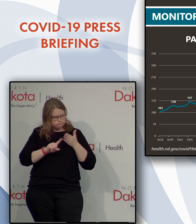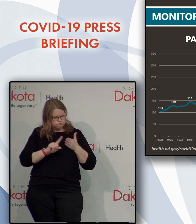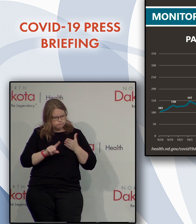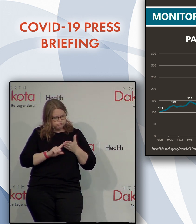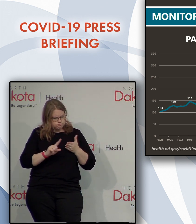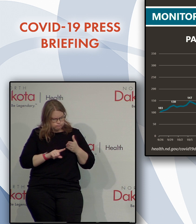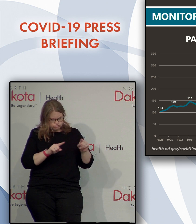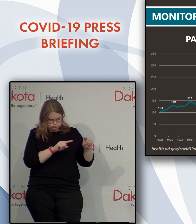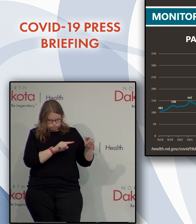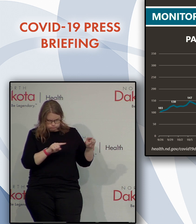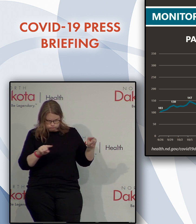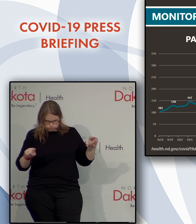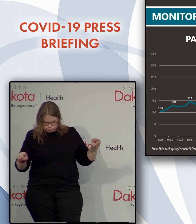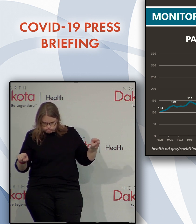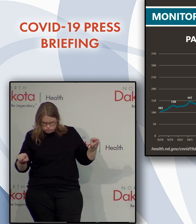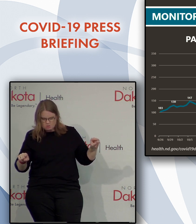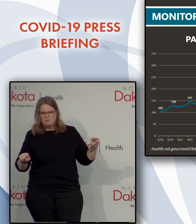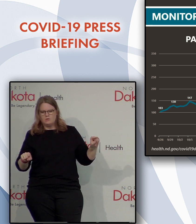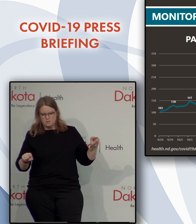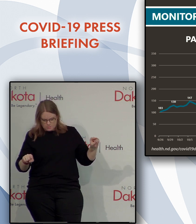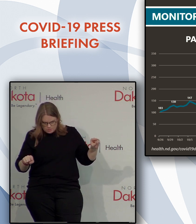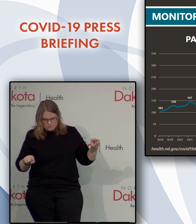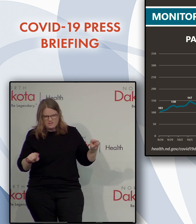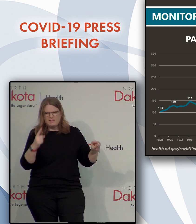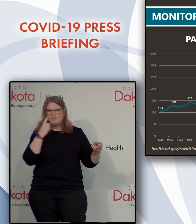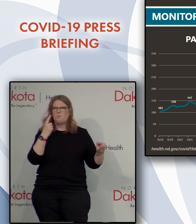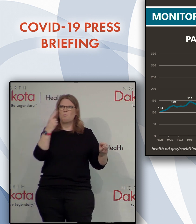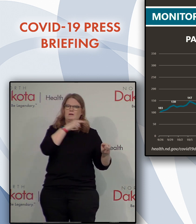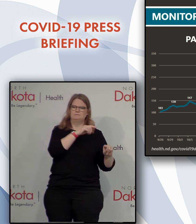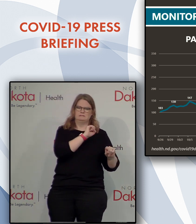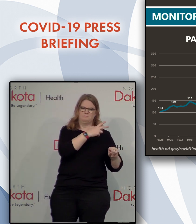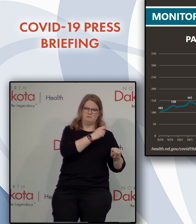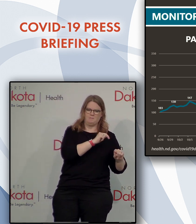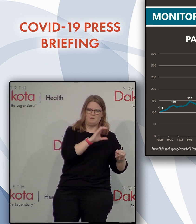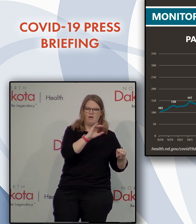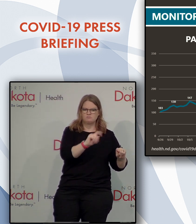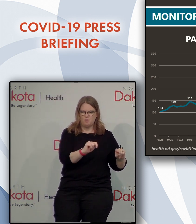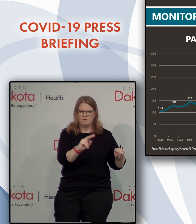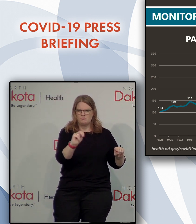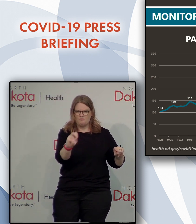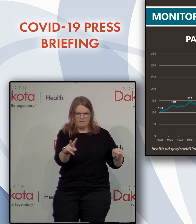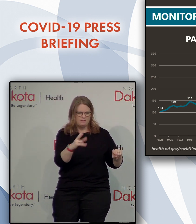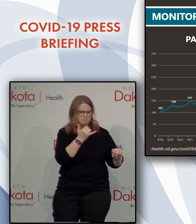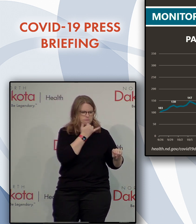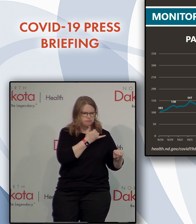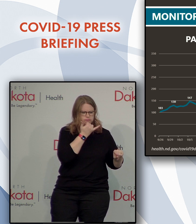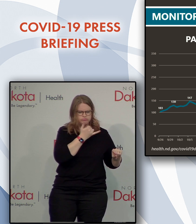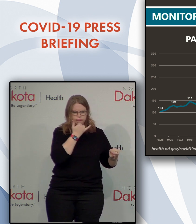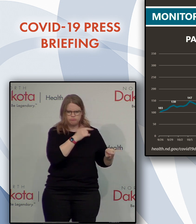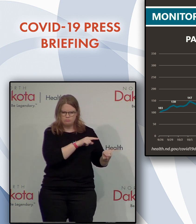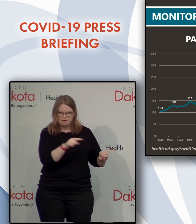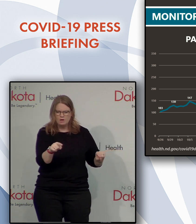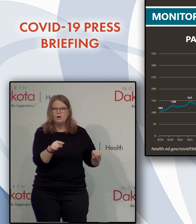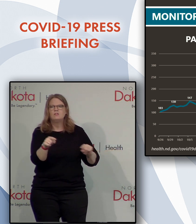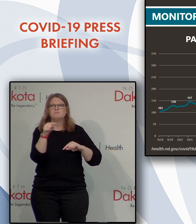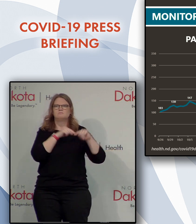some restatement going back, I think one in September, some in October, more in November, and some are the last 2 weeks.